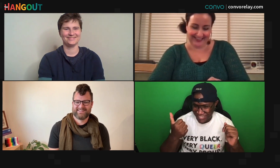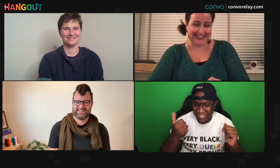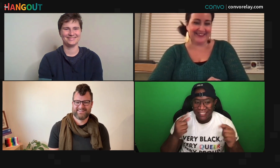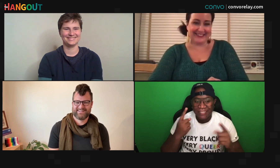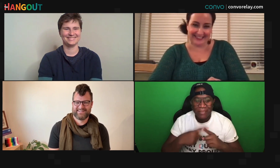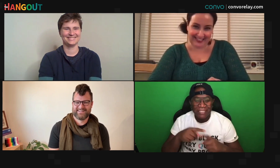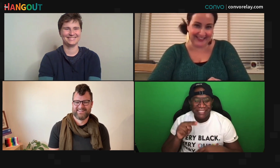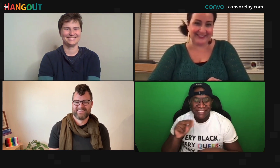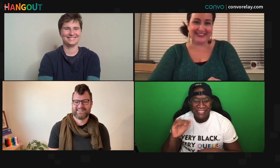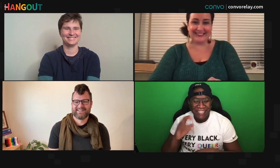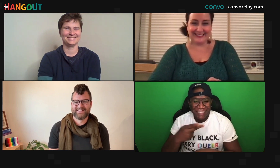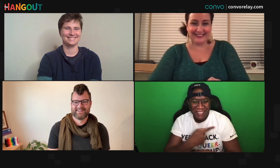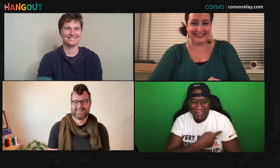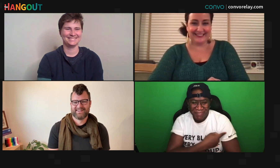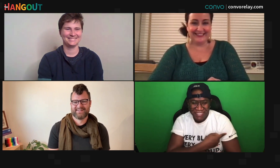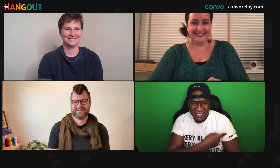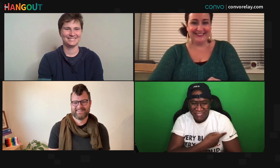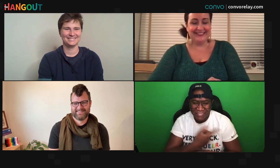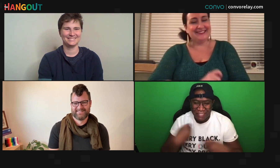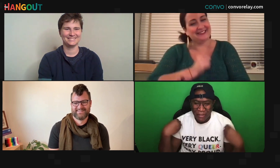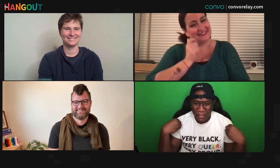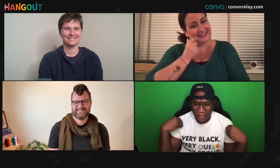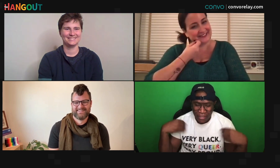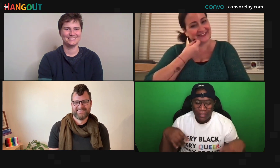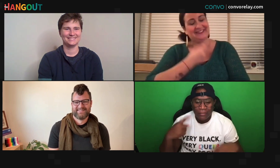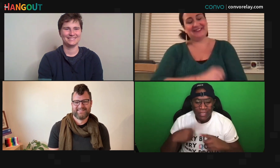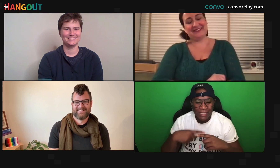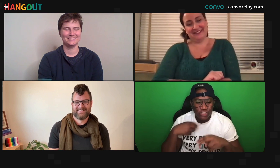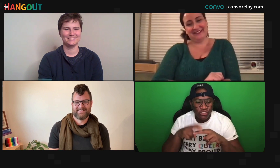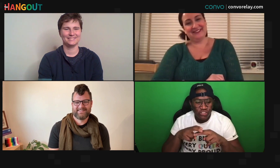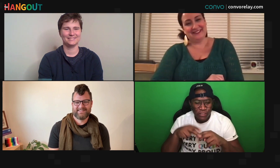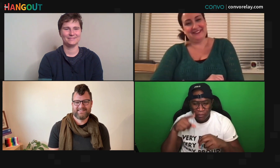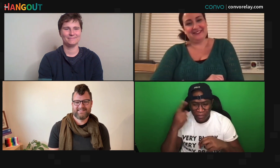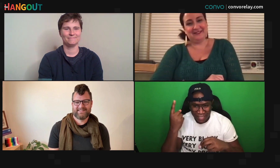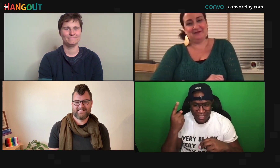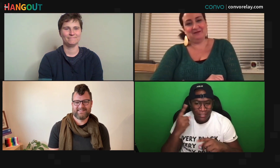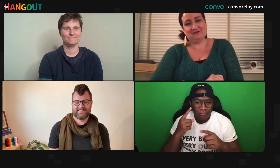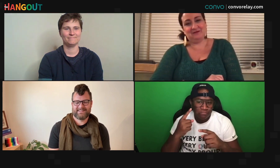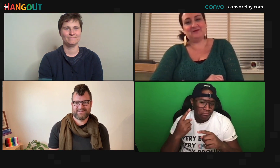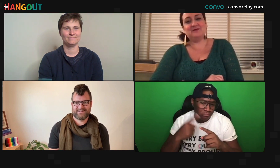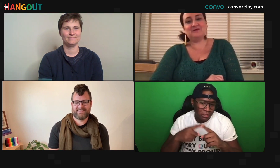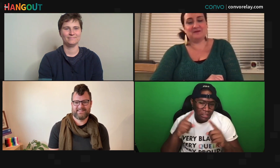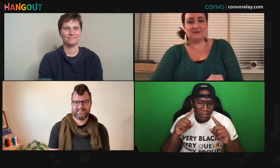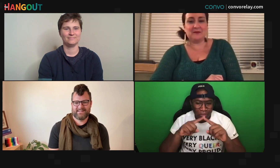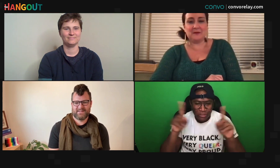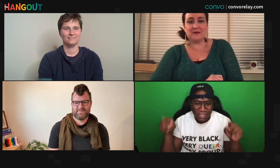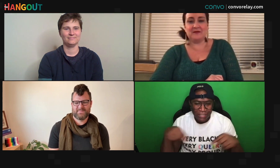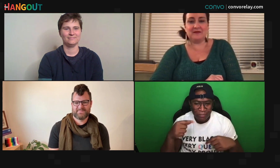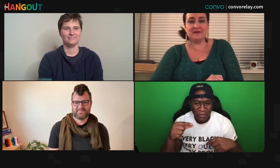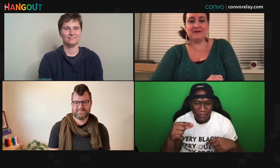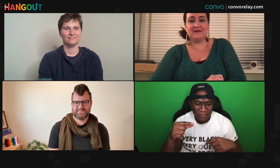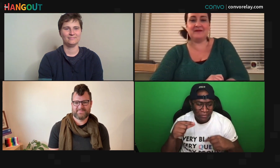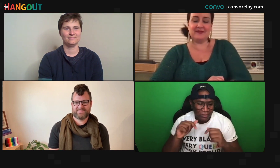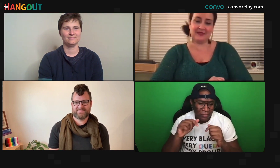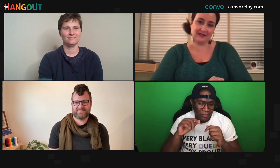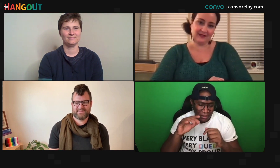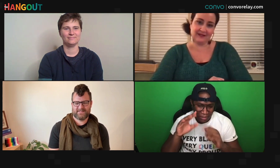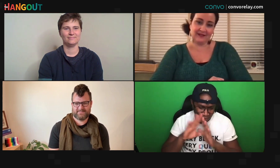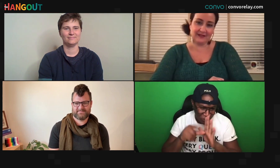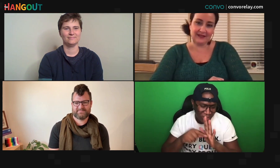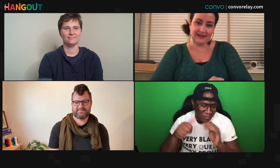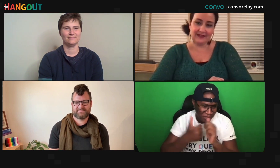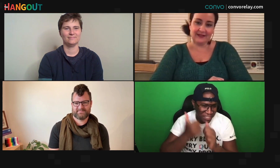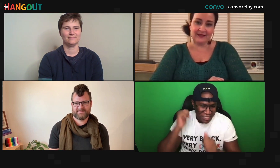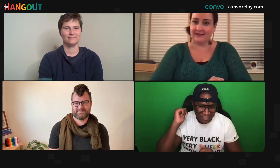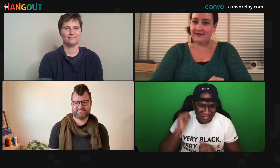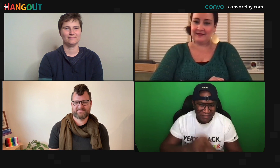and very proud. And the queer is in rainbow. Plus, I have a screen